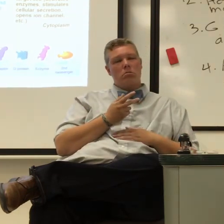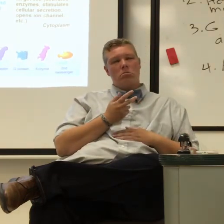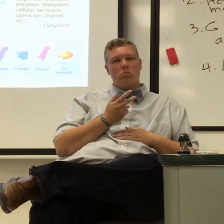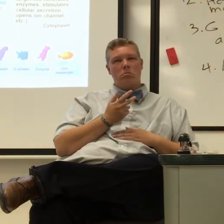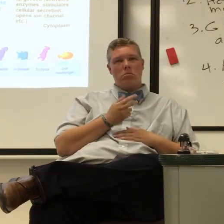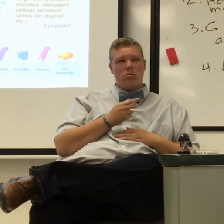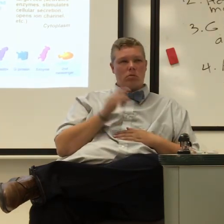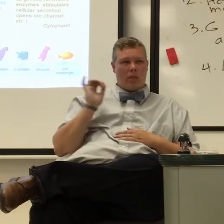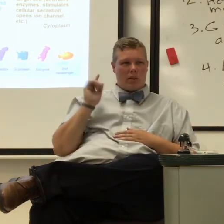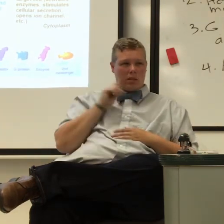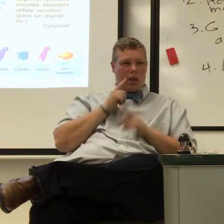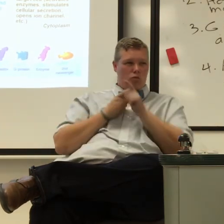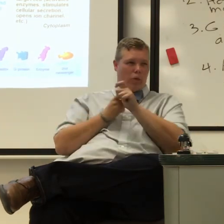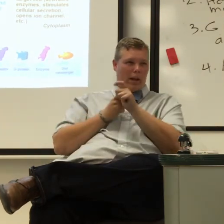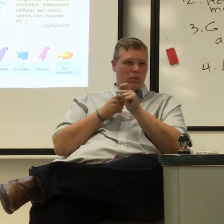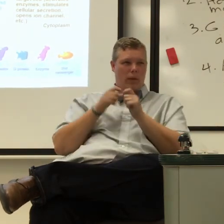of